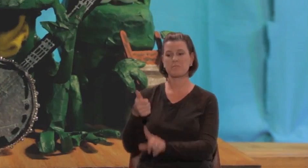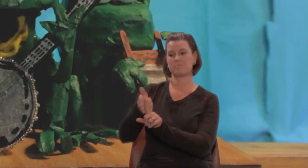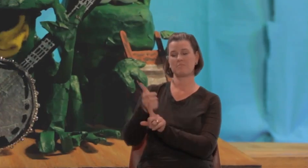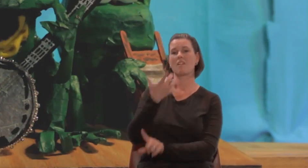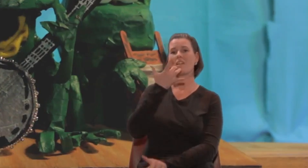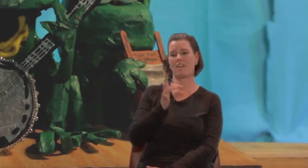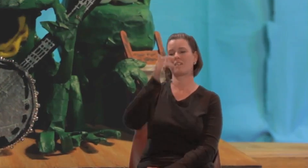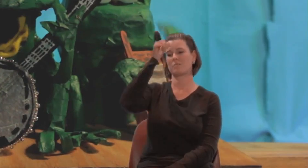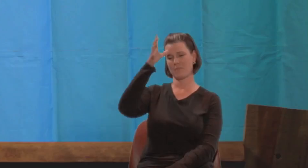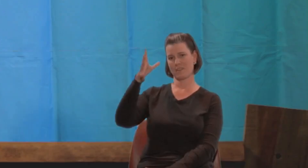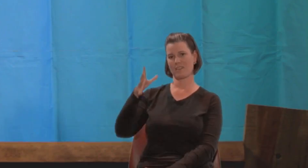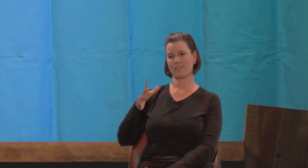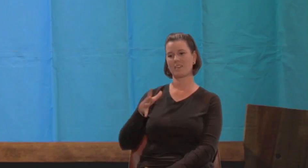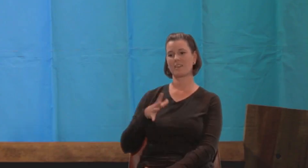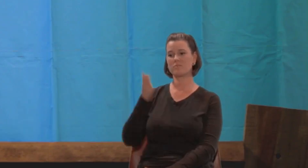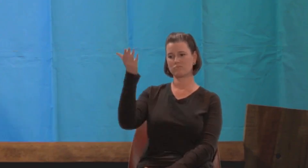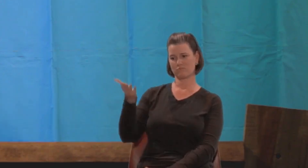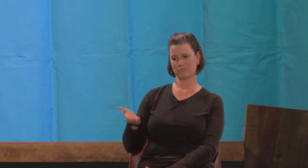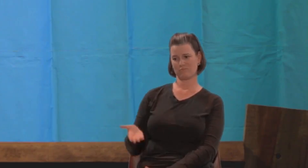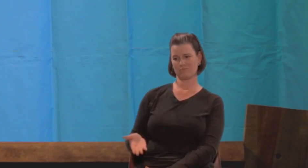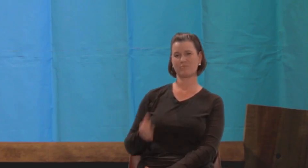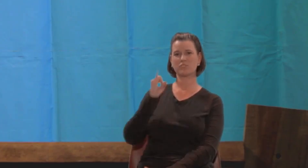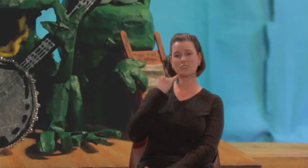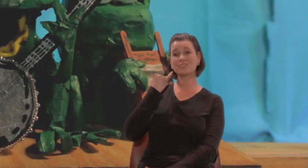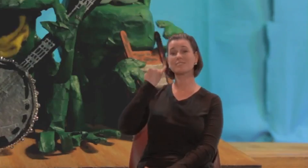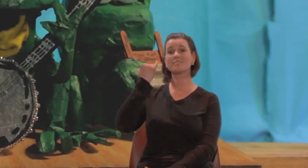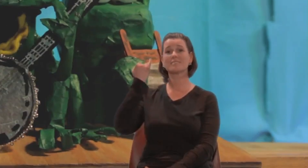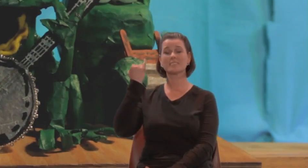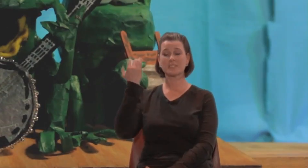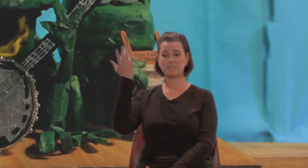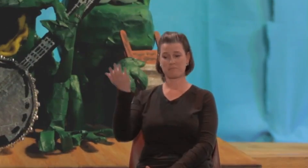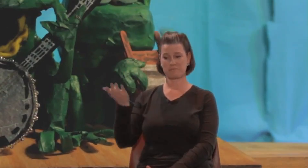lucky, lucky man. Oh, Jim Smiley.